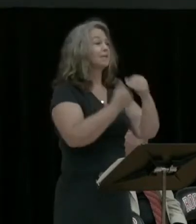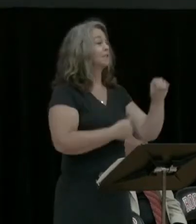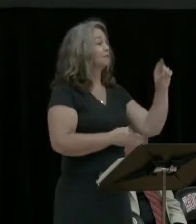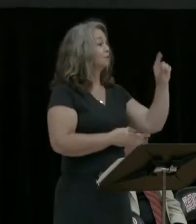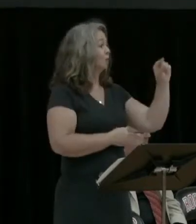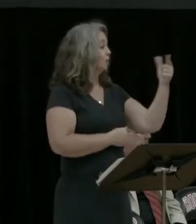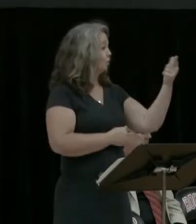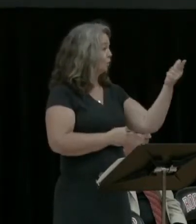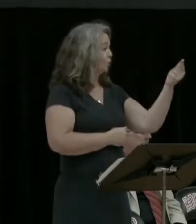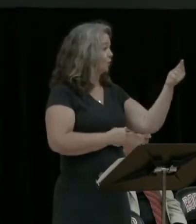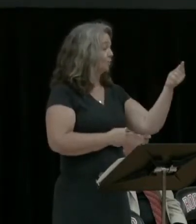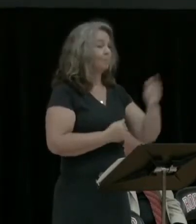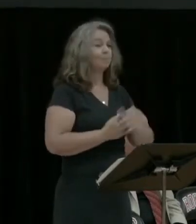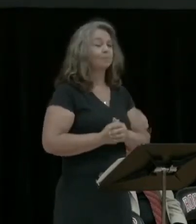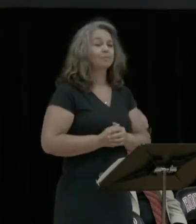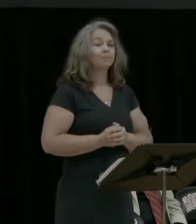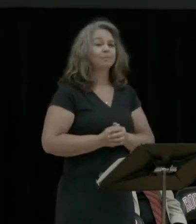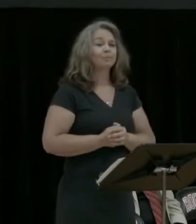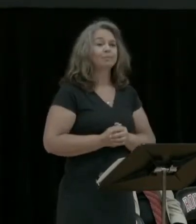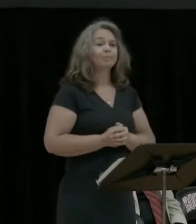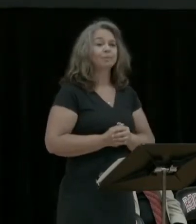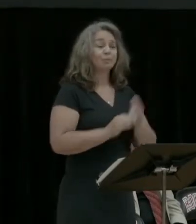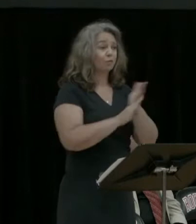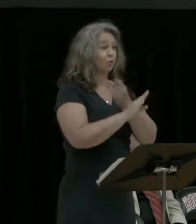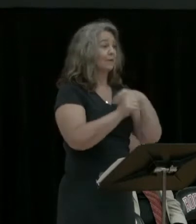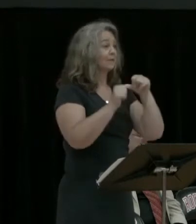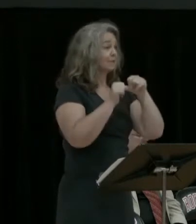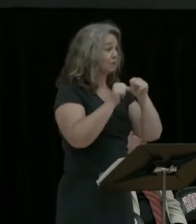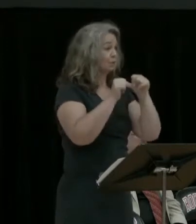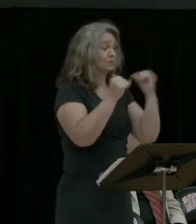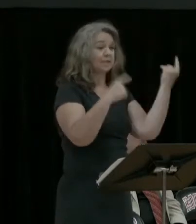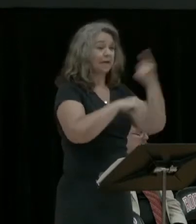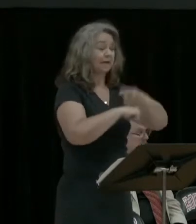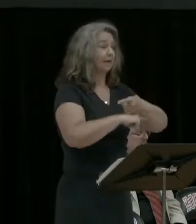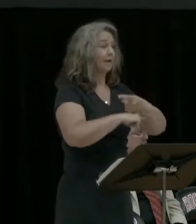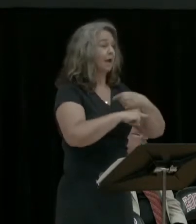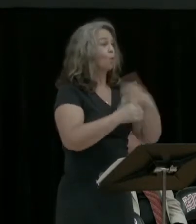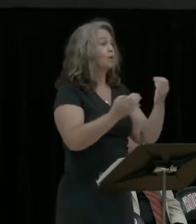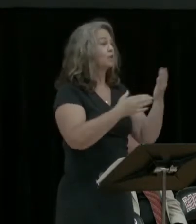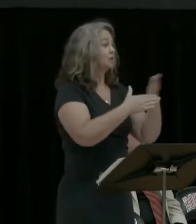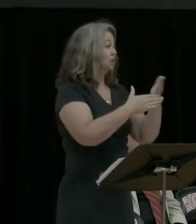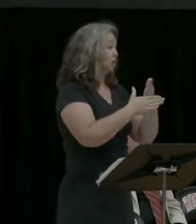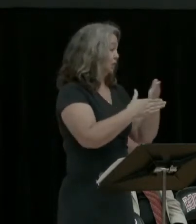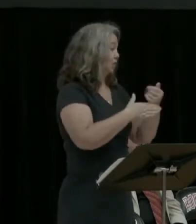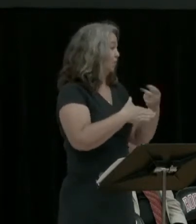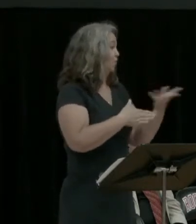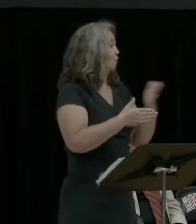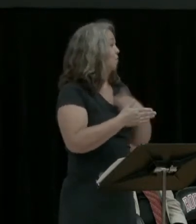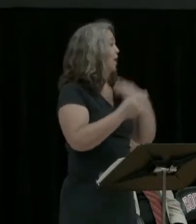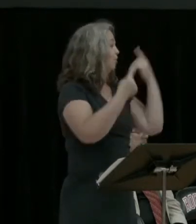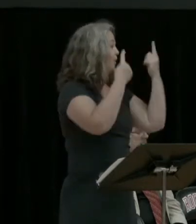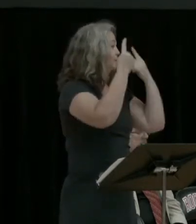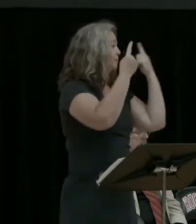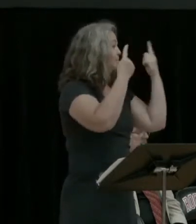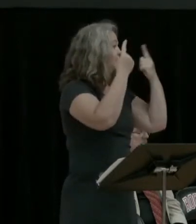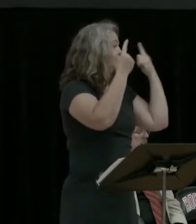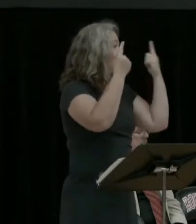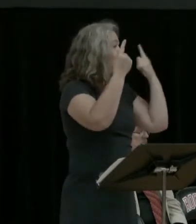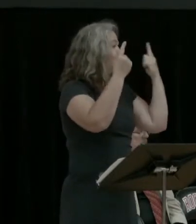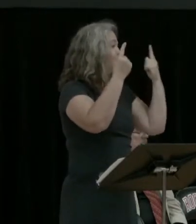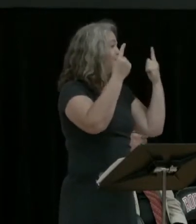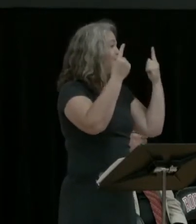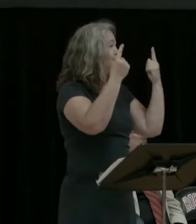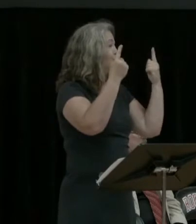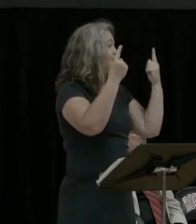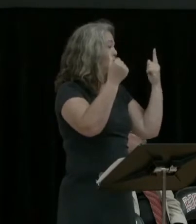2021, before we proceed with our ceremony today, I'd like to share a few of my own thoughts. First